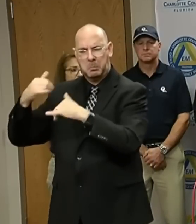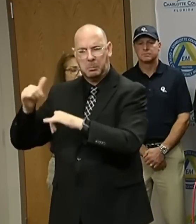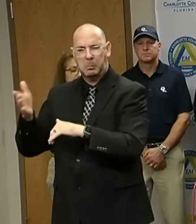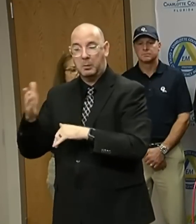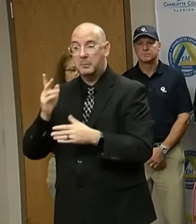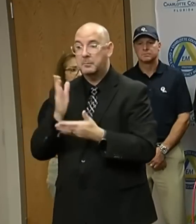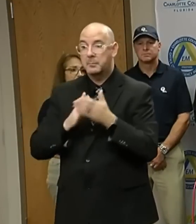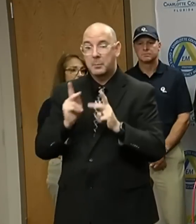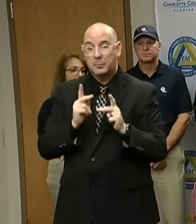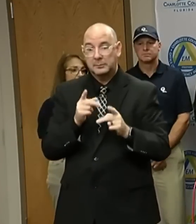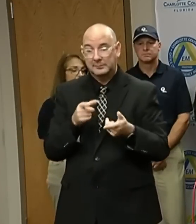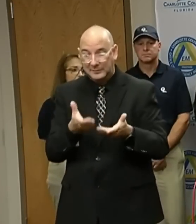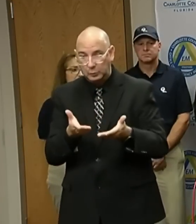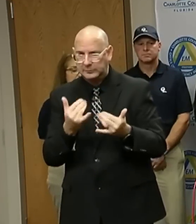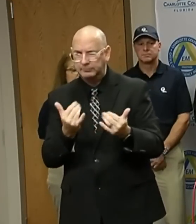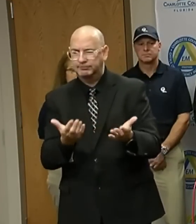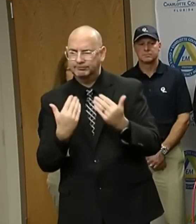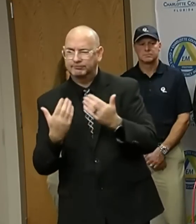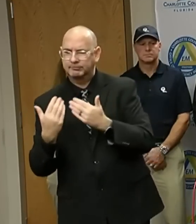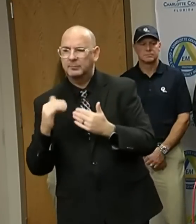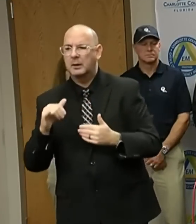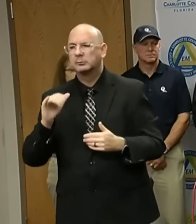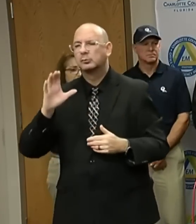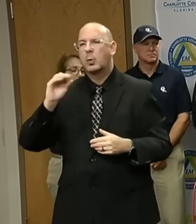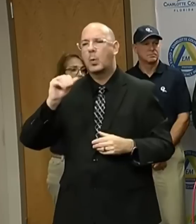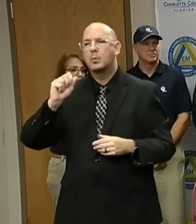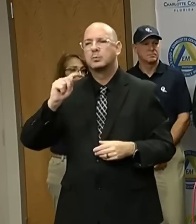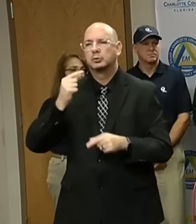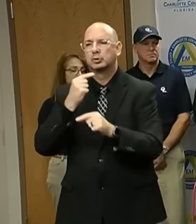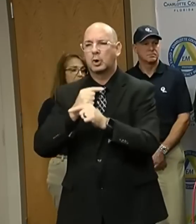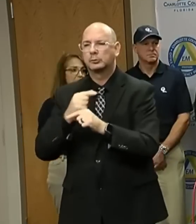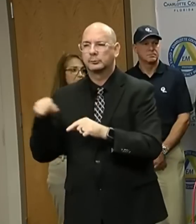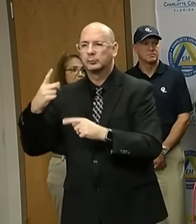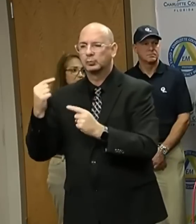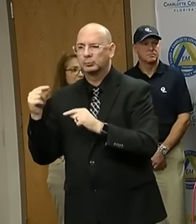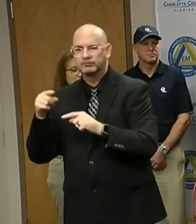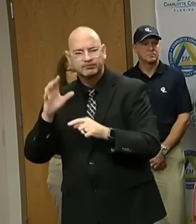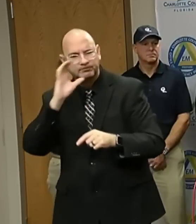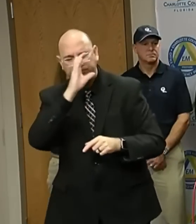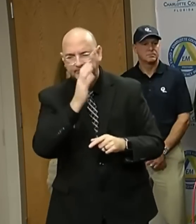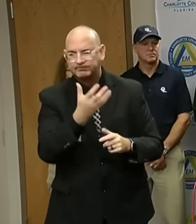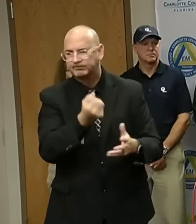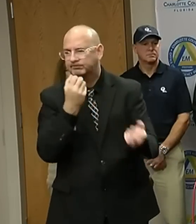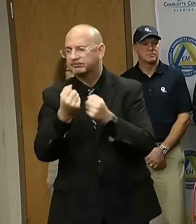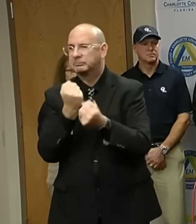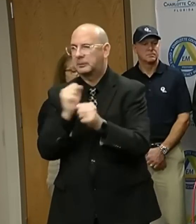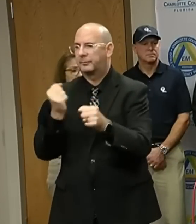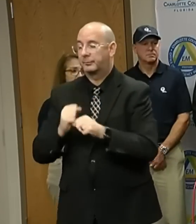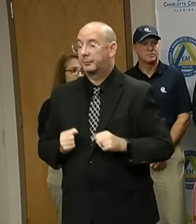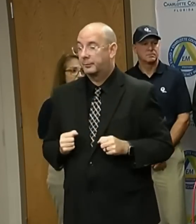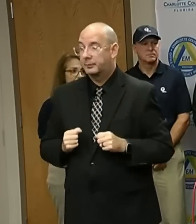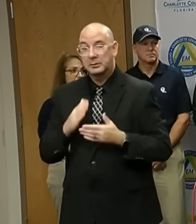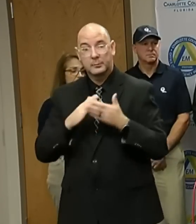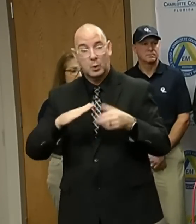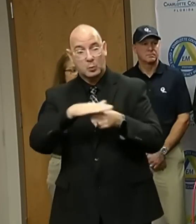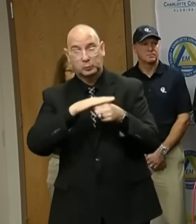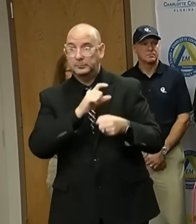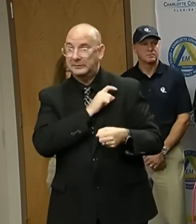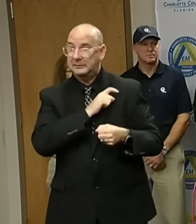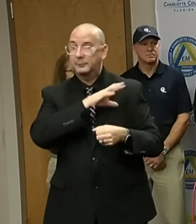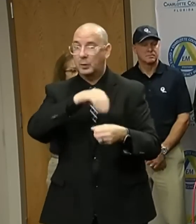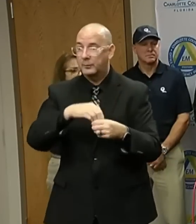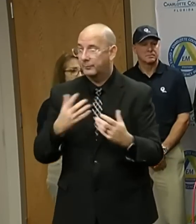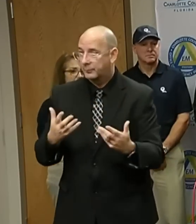has been involved with that, our USAR teams, and as well as local law enforcement. I think most people have seen the images of the bridge,